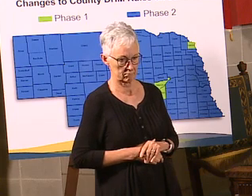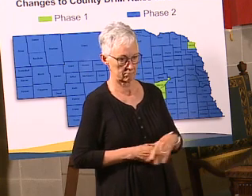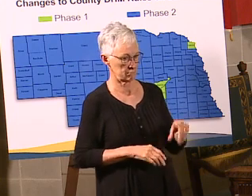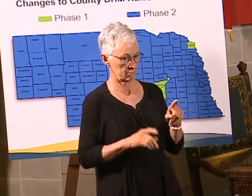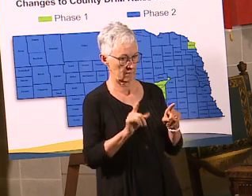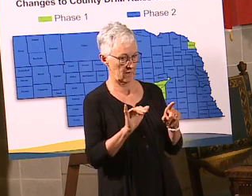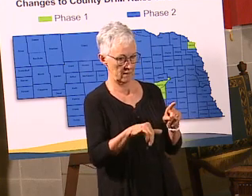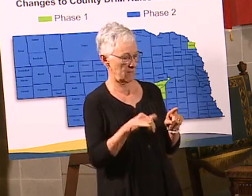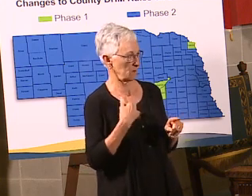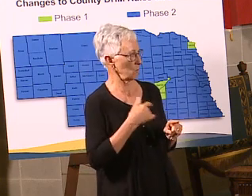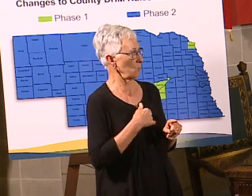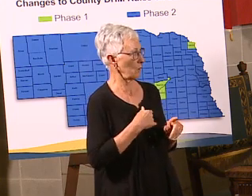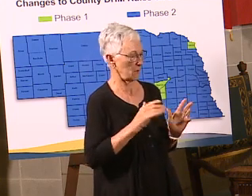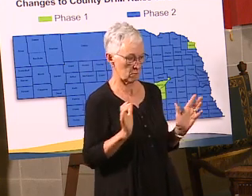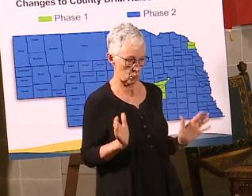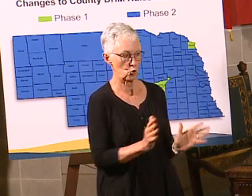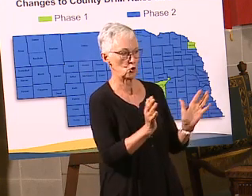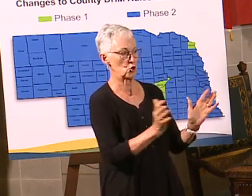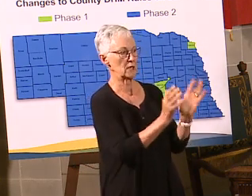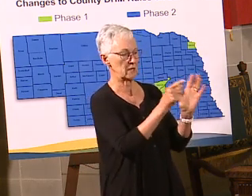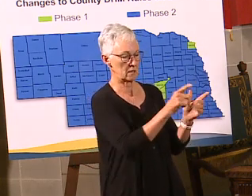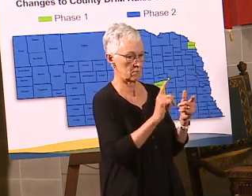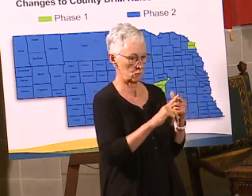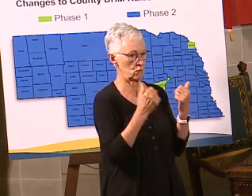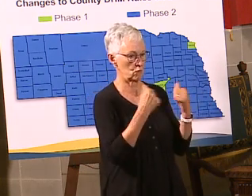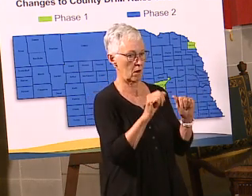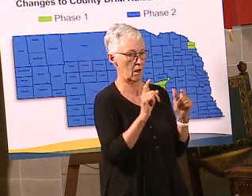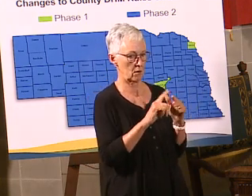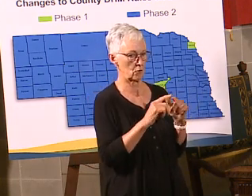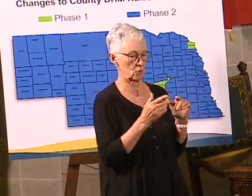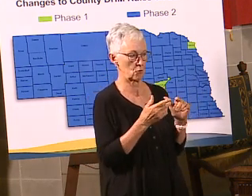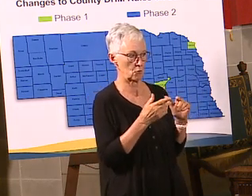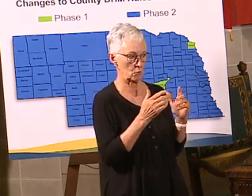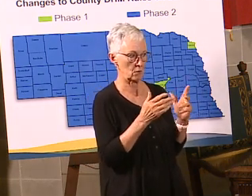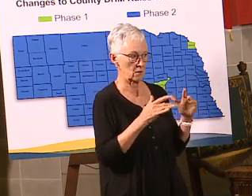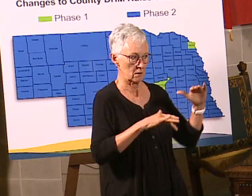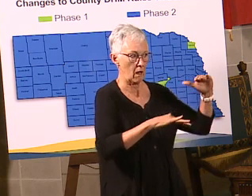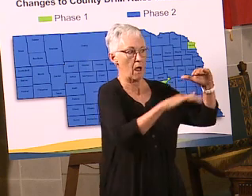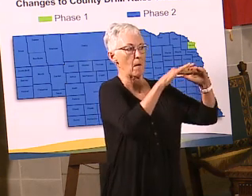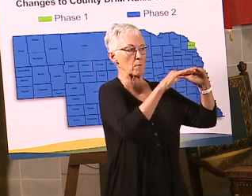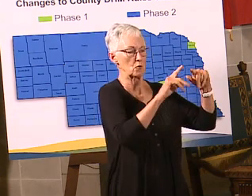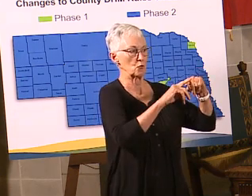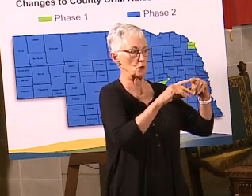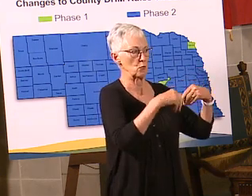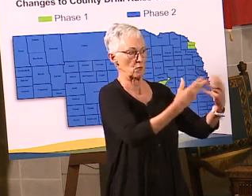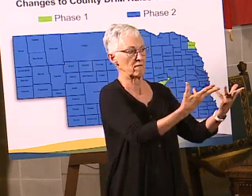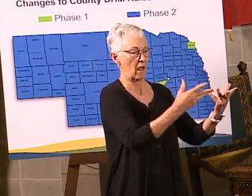said, we're pushing the team to get ramped up to that 3,000 tests a day. Governor, sometimes